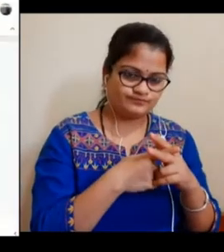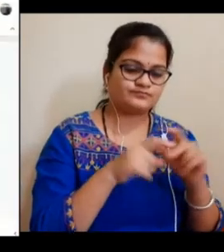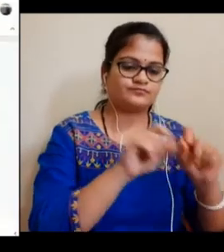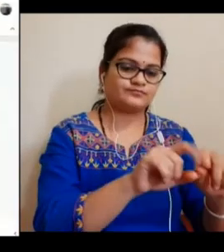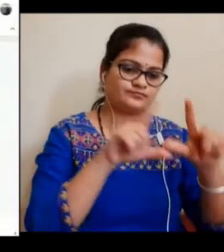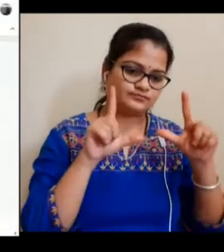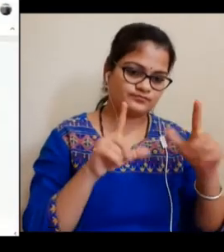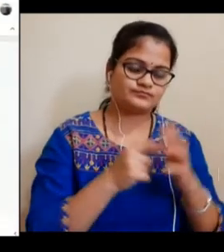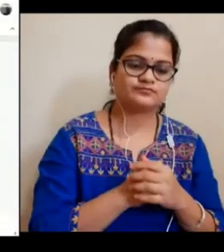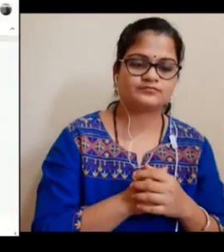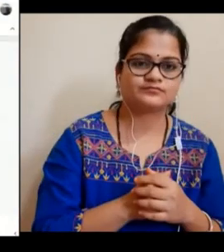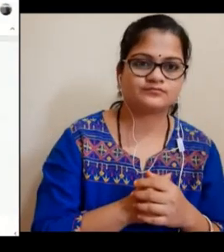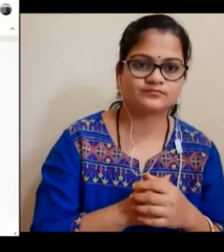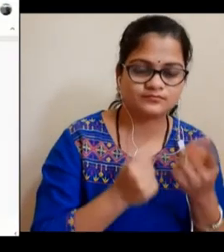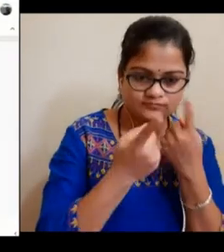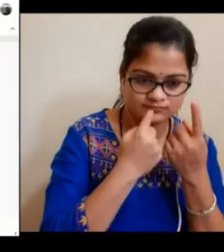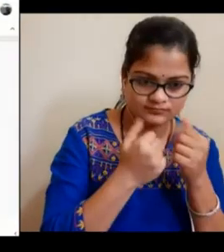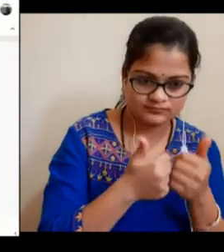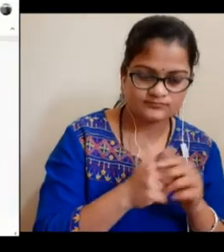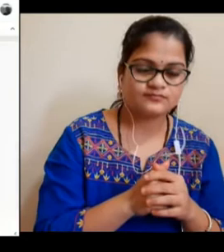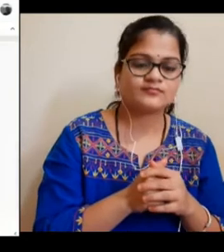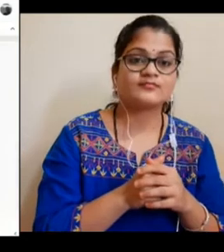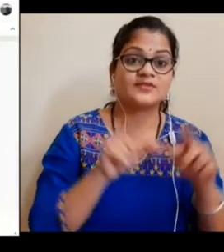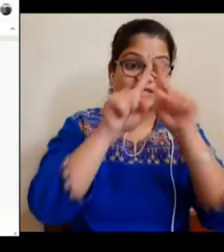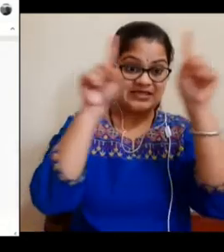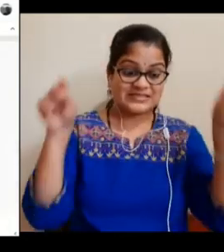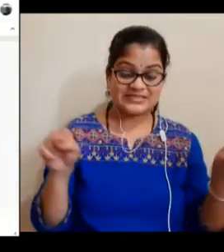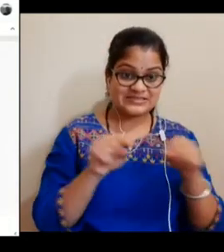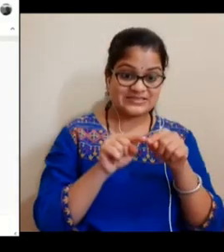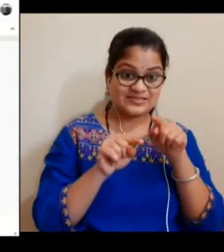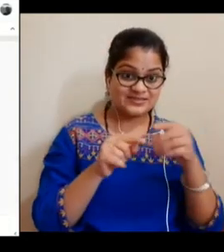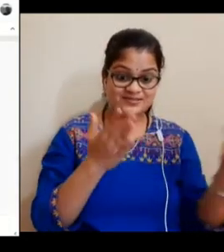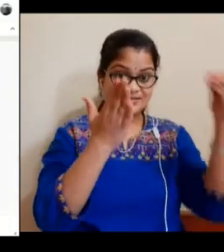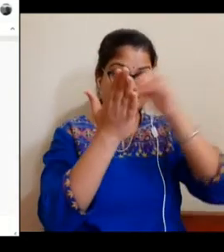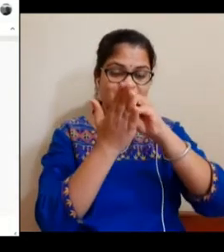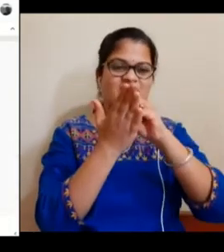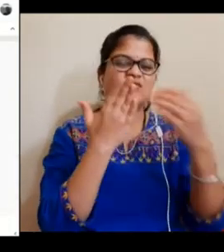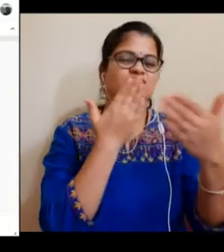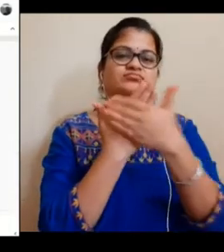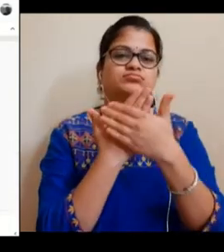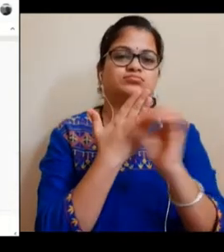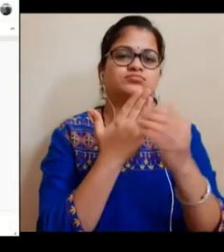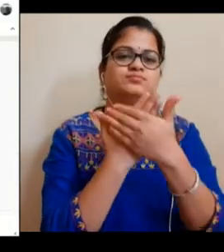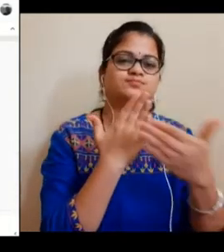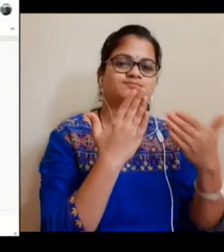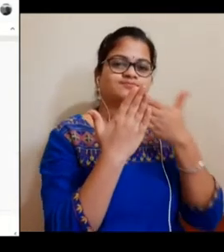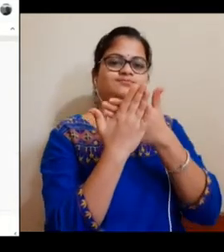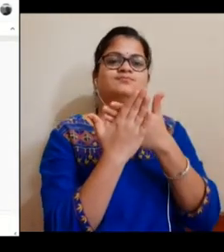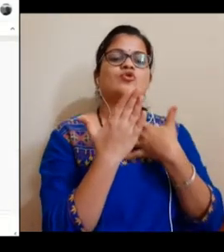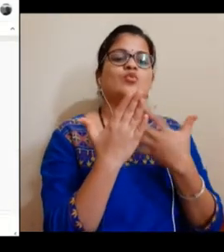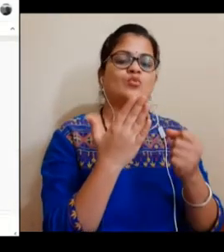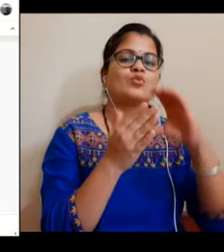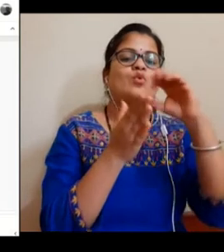Let me check what's happening here. Okay, so this rectangle has to go to the back. Now it's